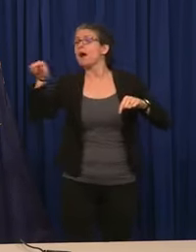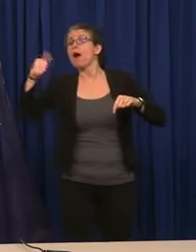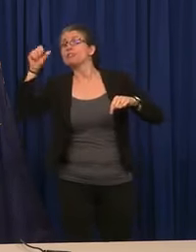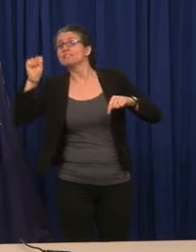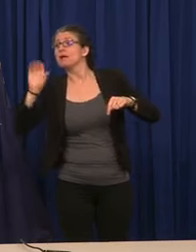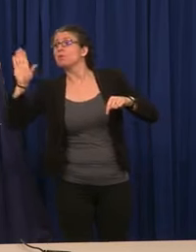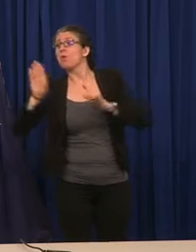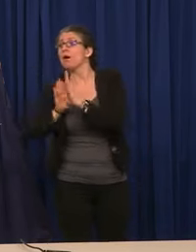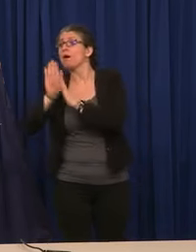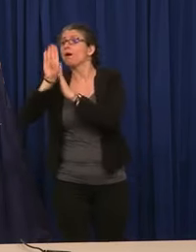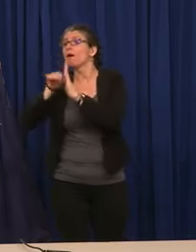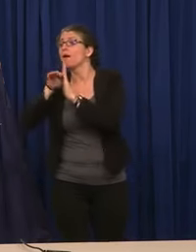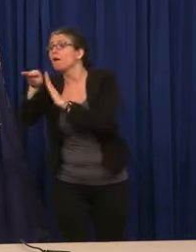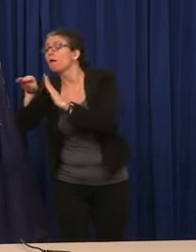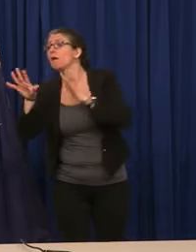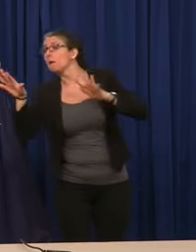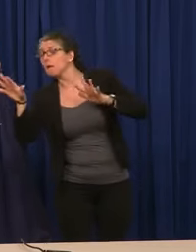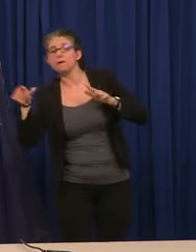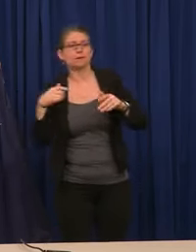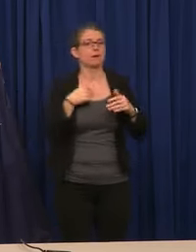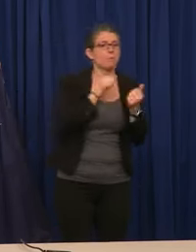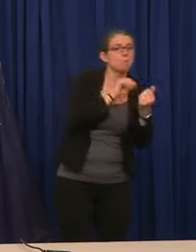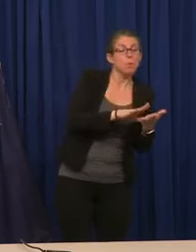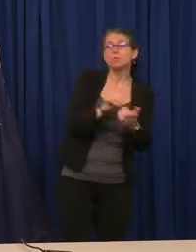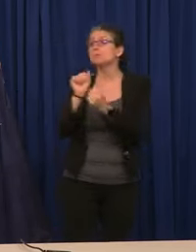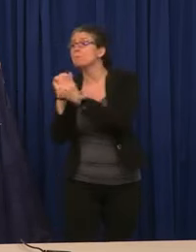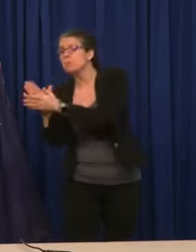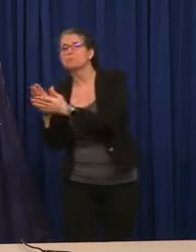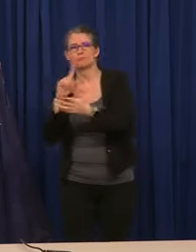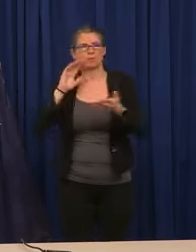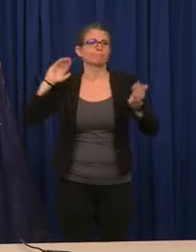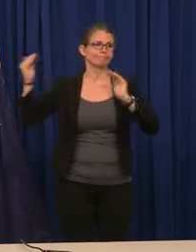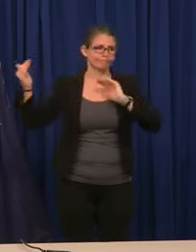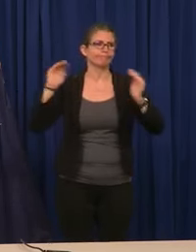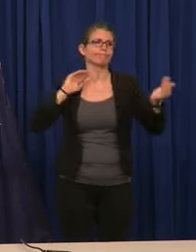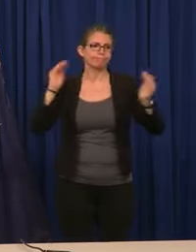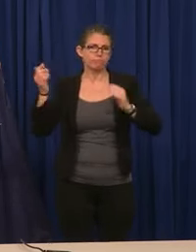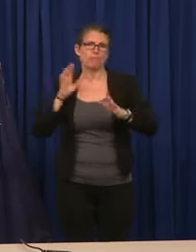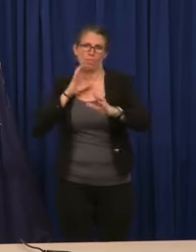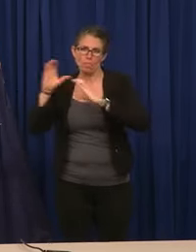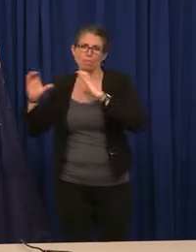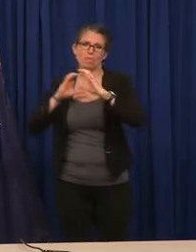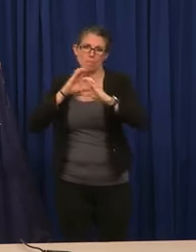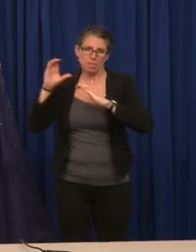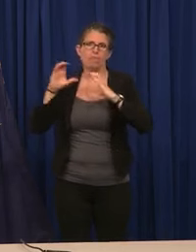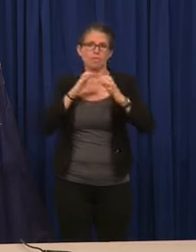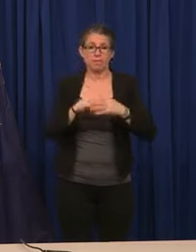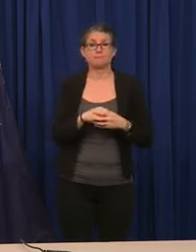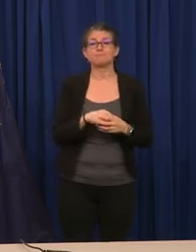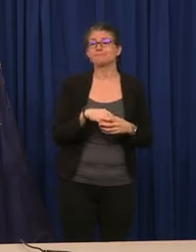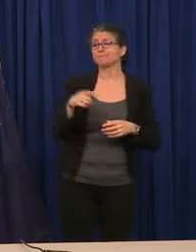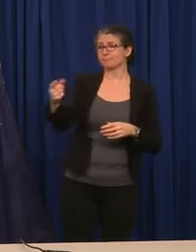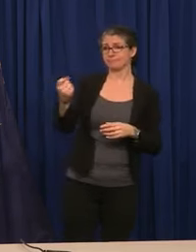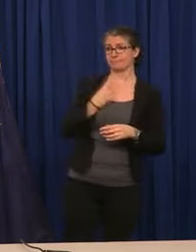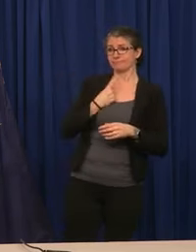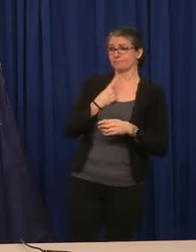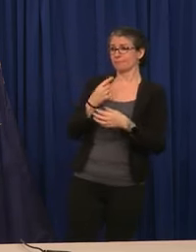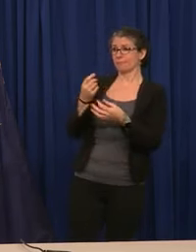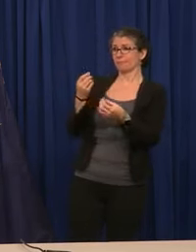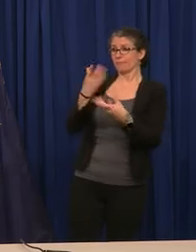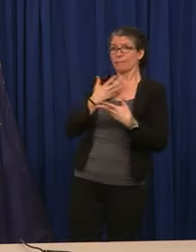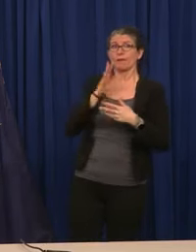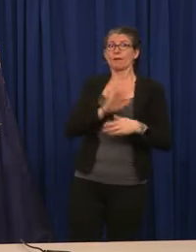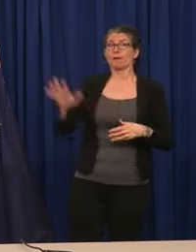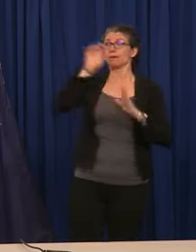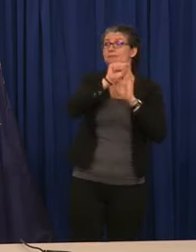Again, we're asking hospitals to report more and more and more data to us on a more and more frequent basis. And